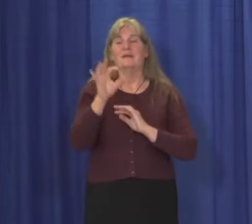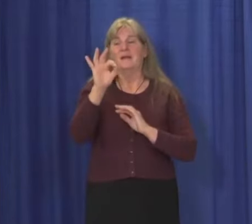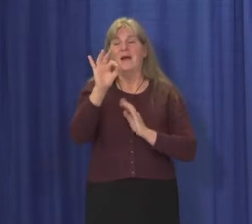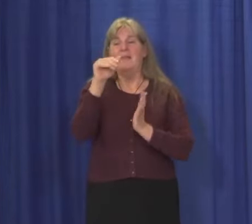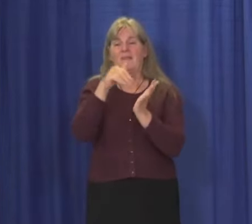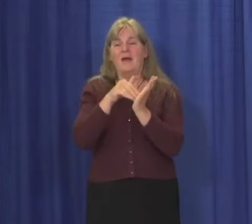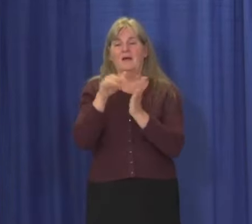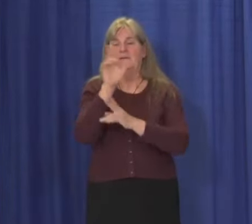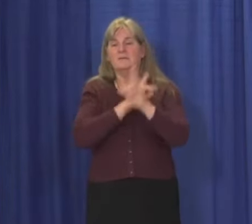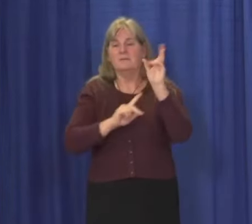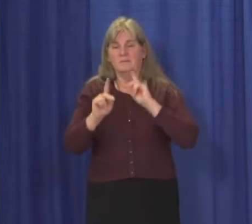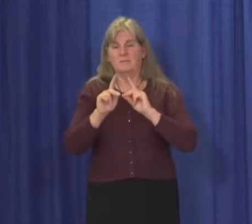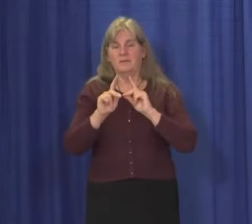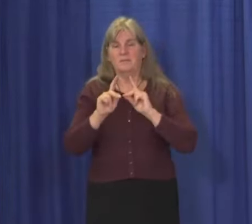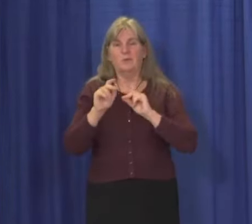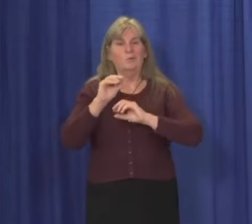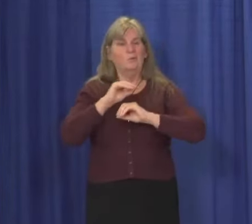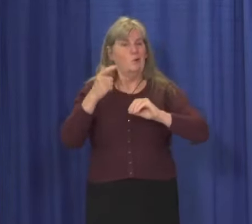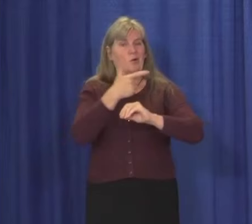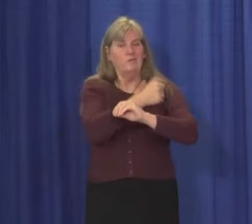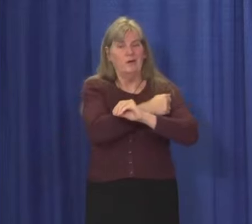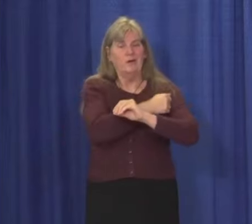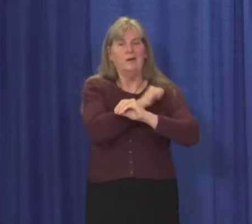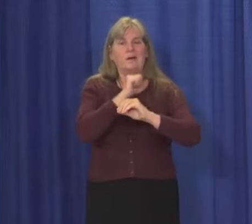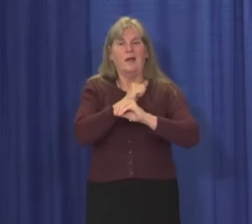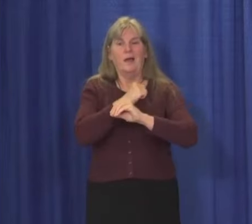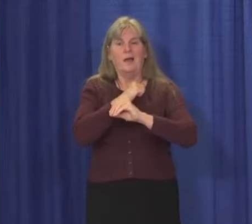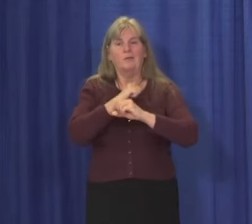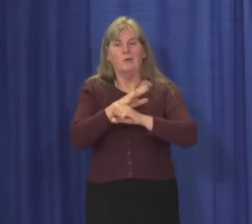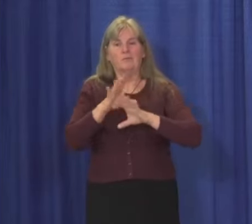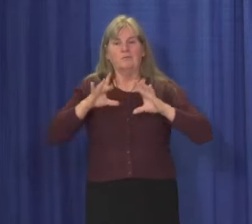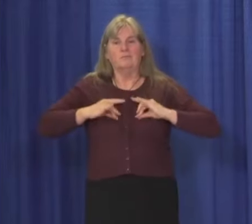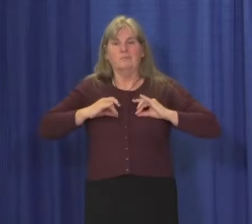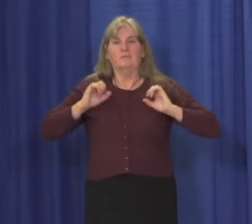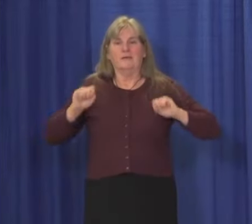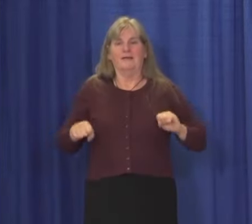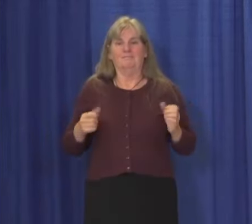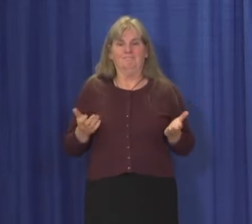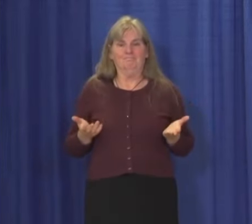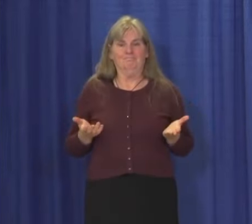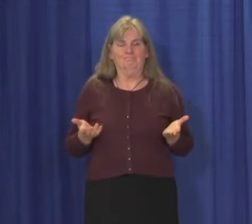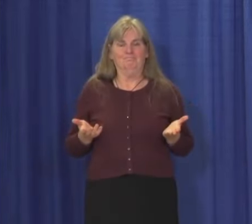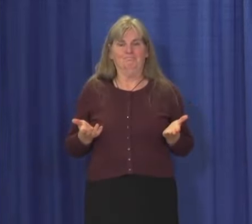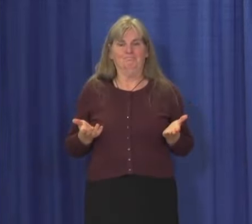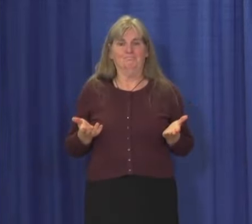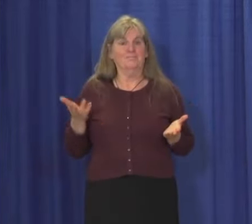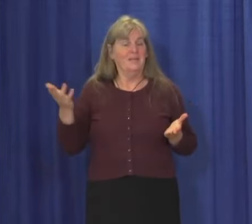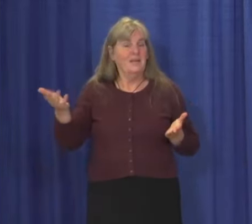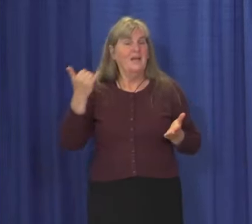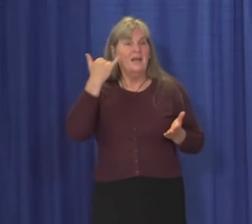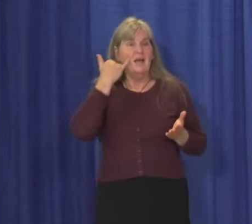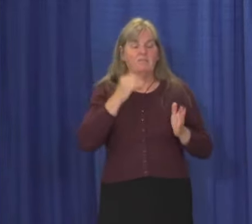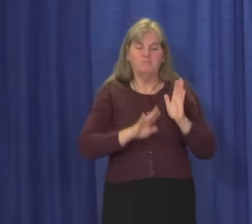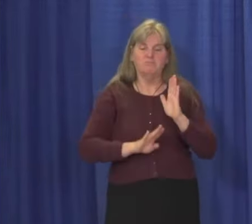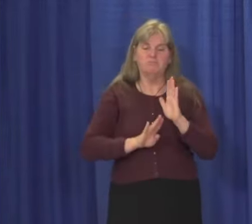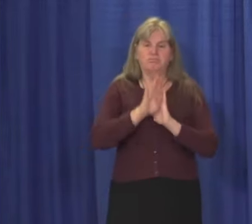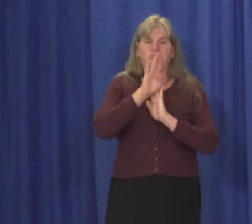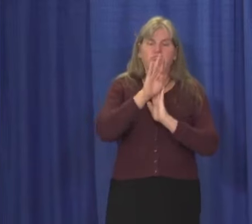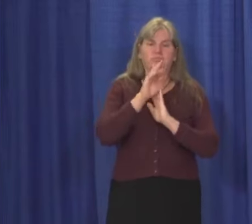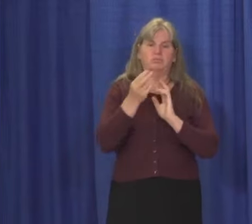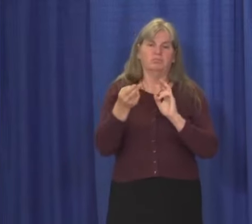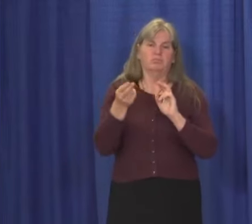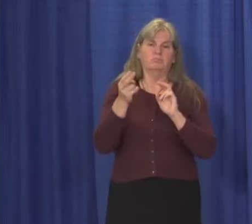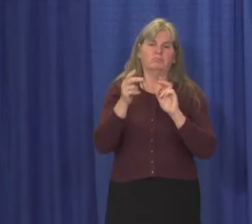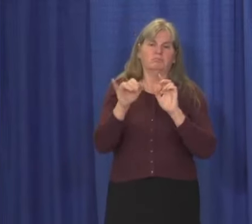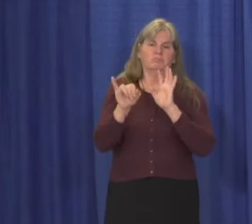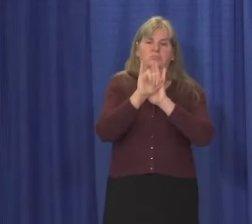9,000 people susceptible to infection. If we have a wave that will infect about 500 people,